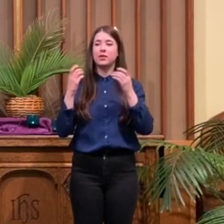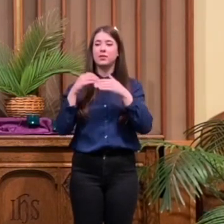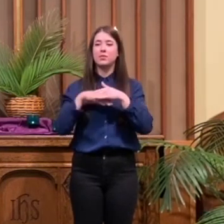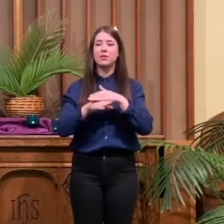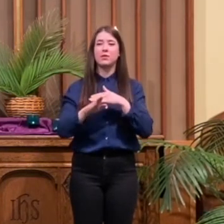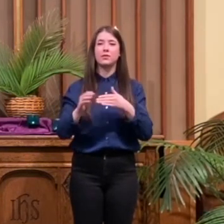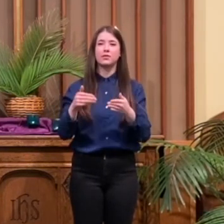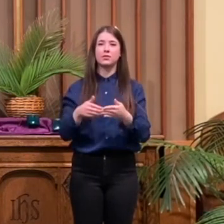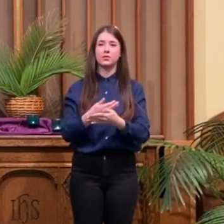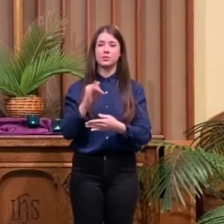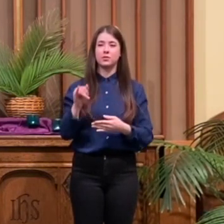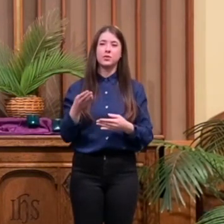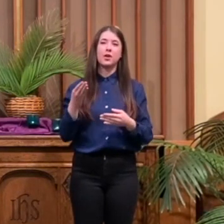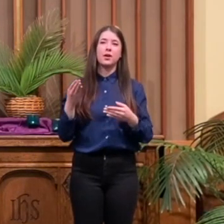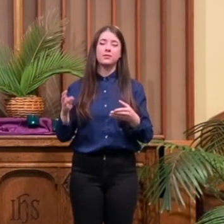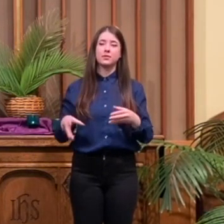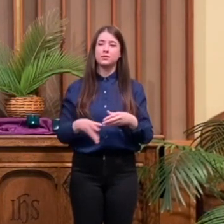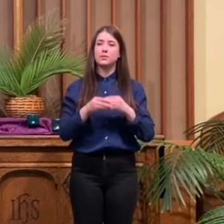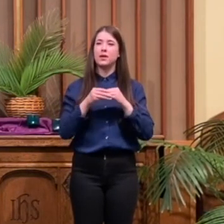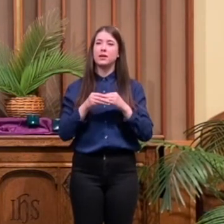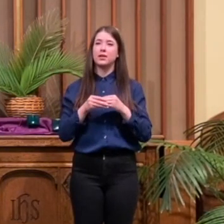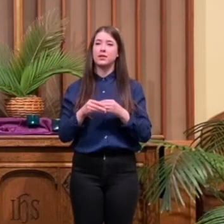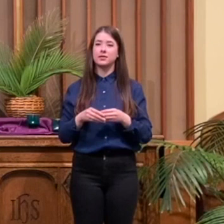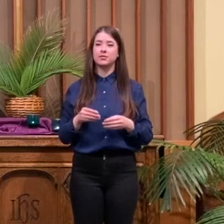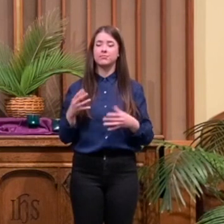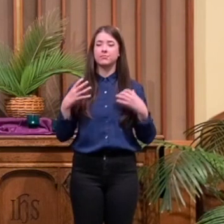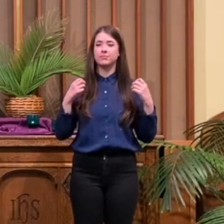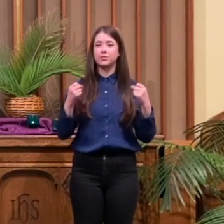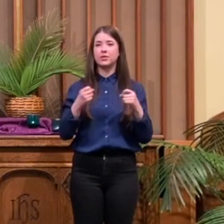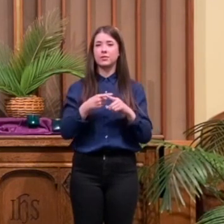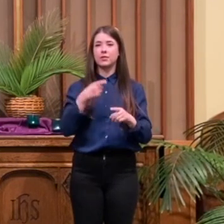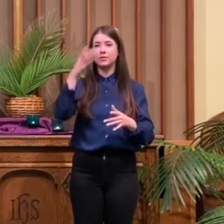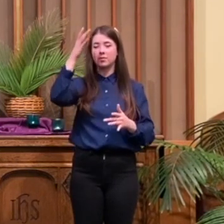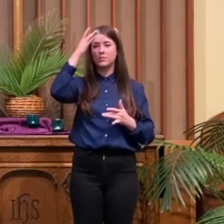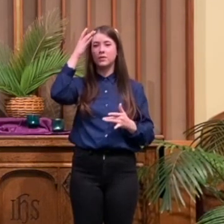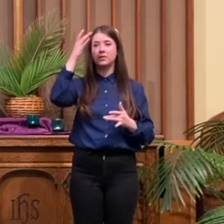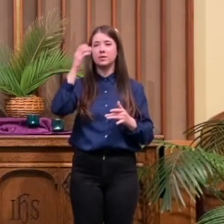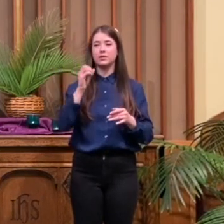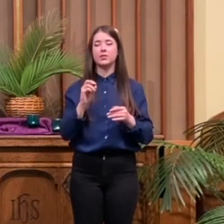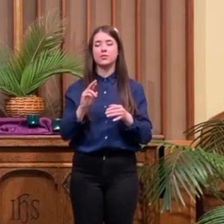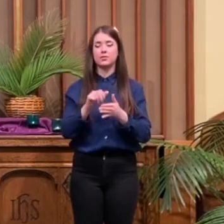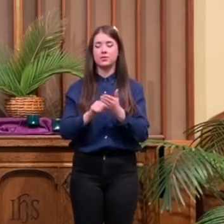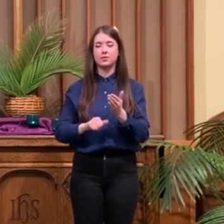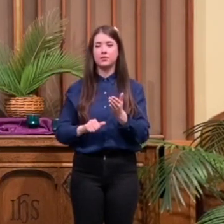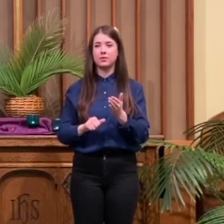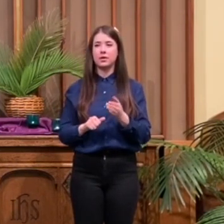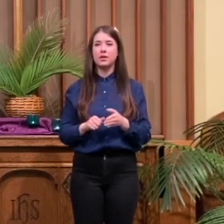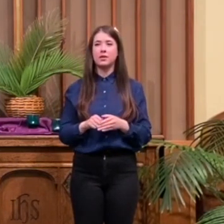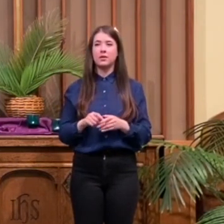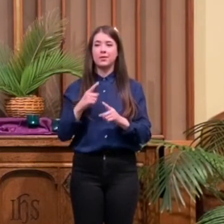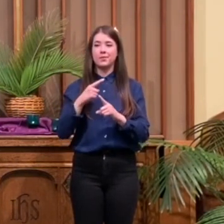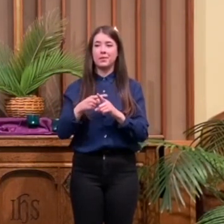new jobs, weddings, anniversaries, recovery from illness or surgery, a